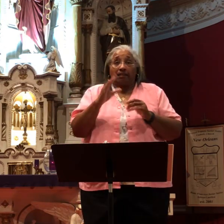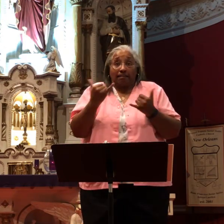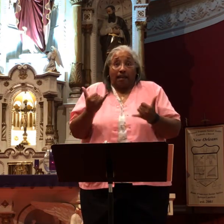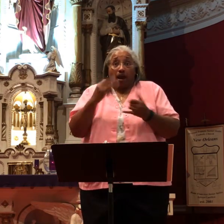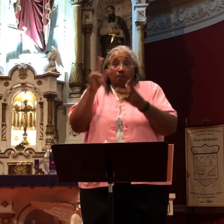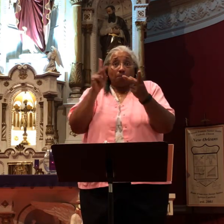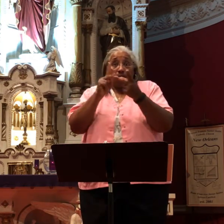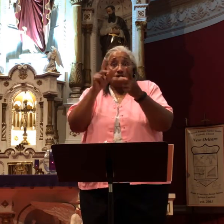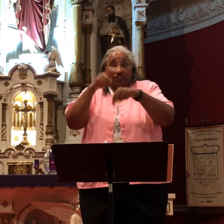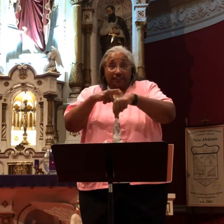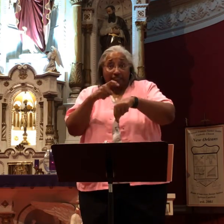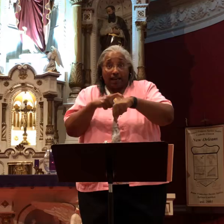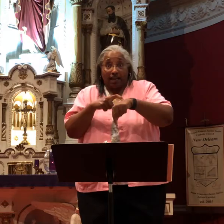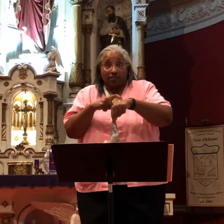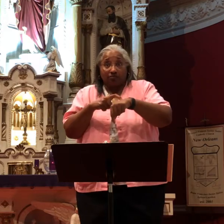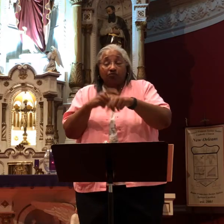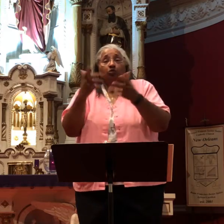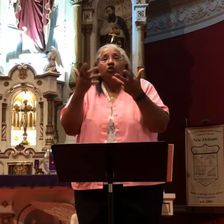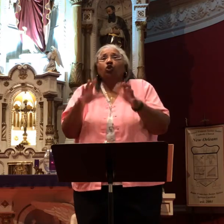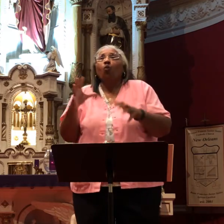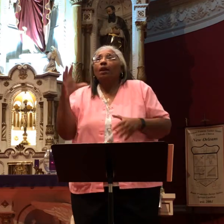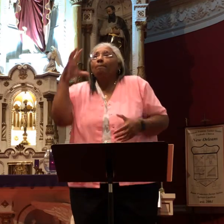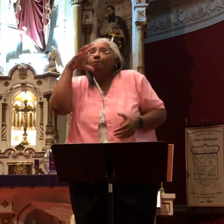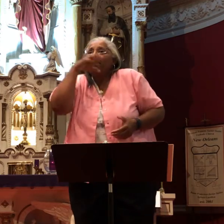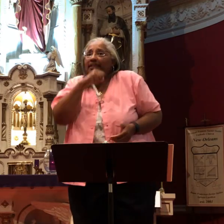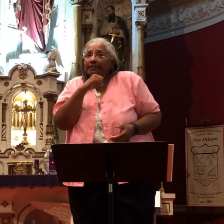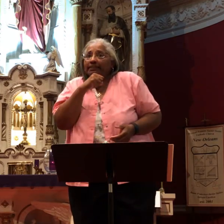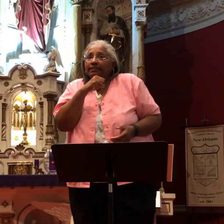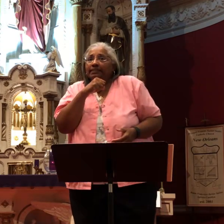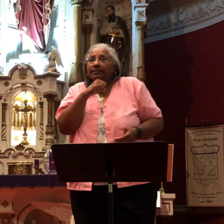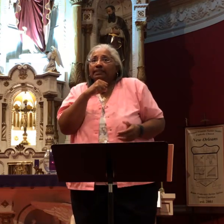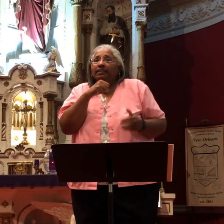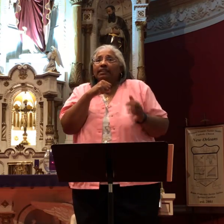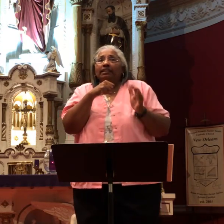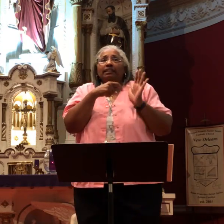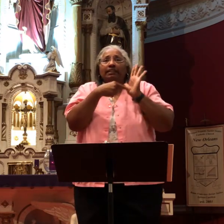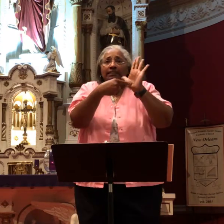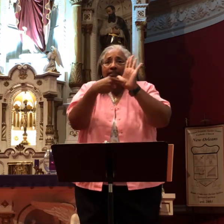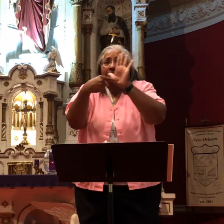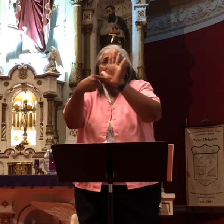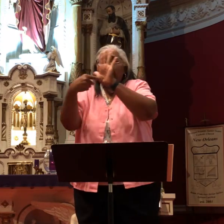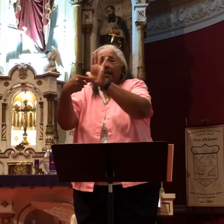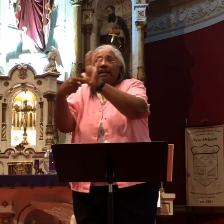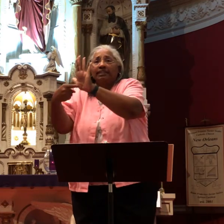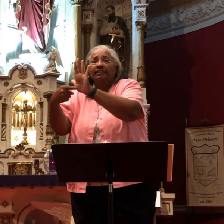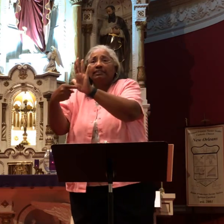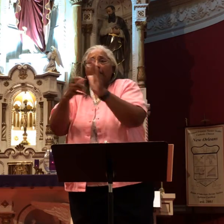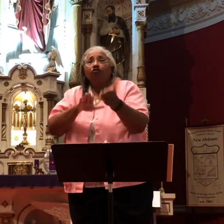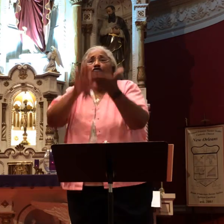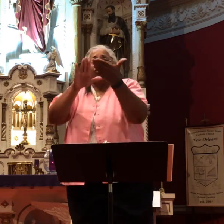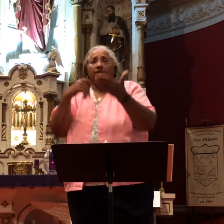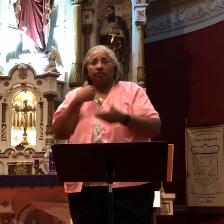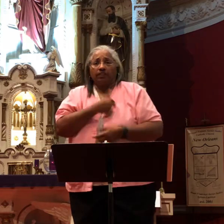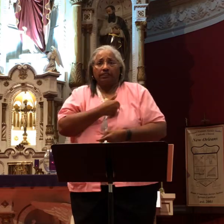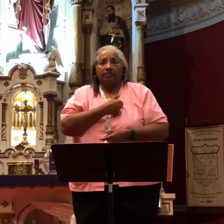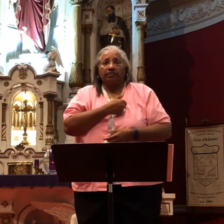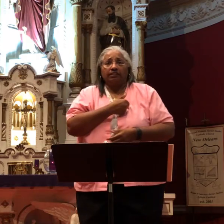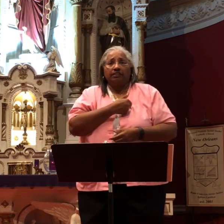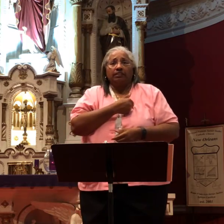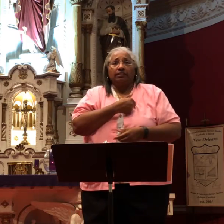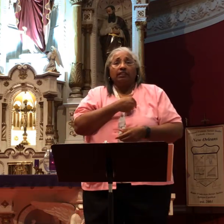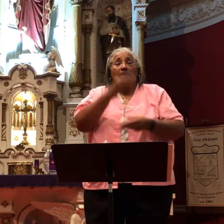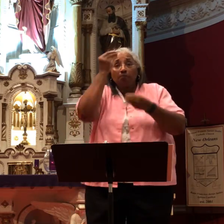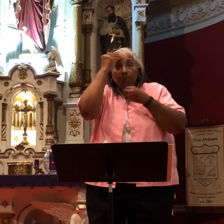time, not to miss the signs of the time, what's happening in our world today. It's just a message